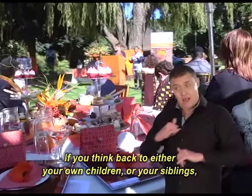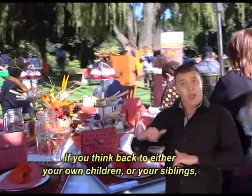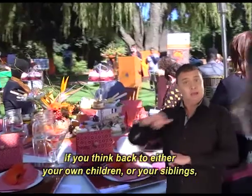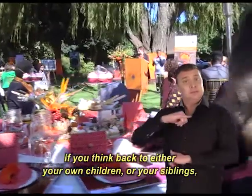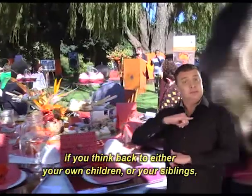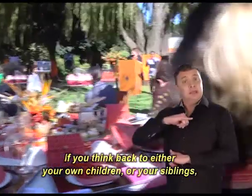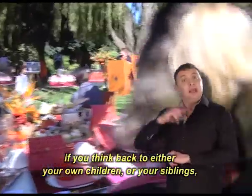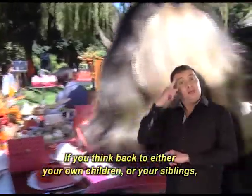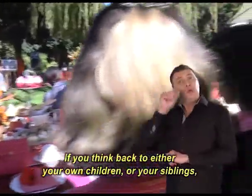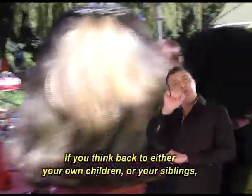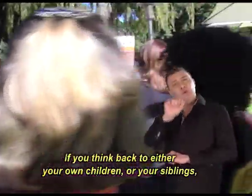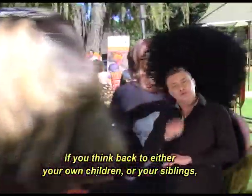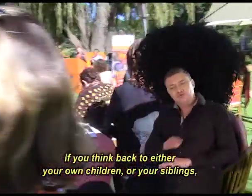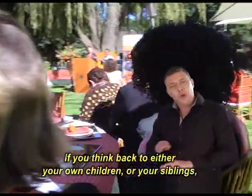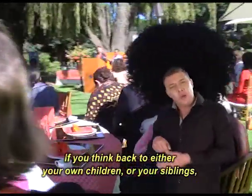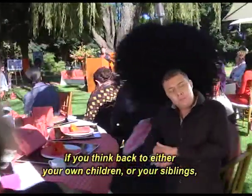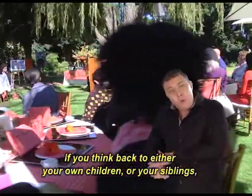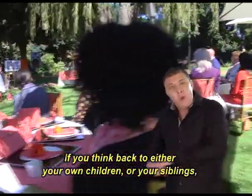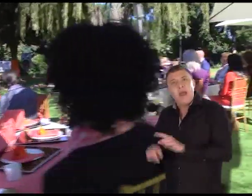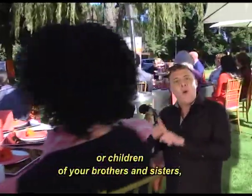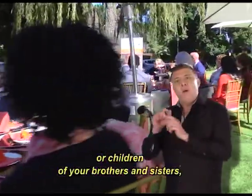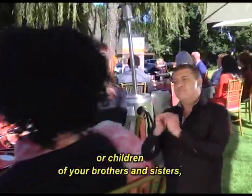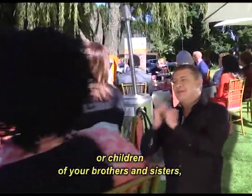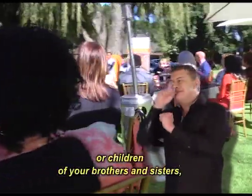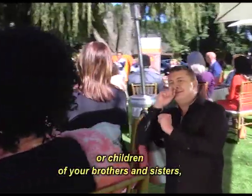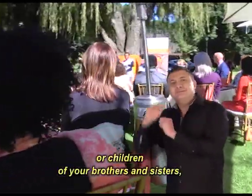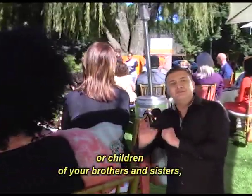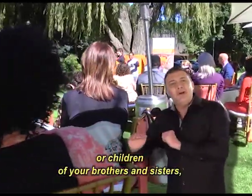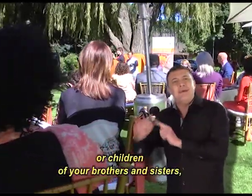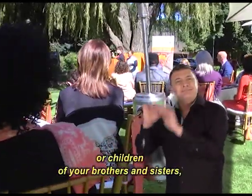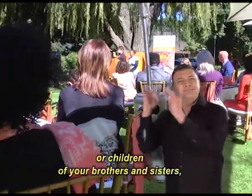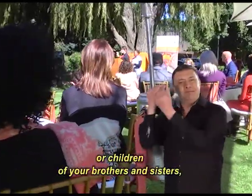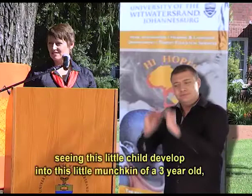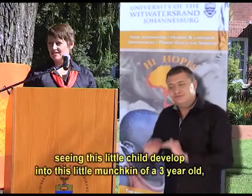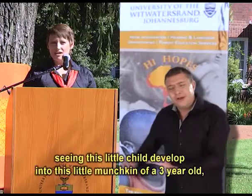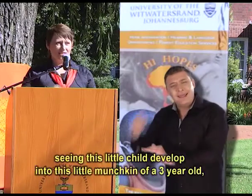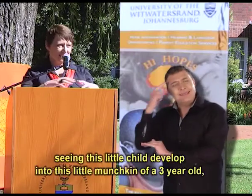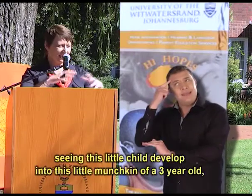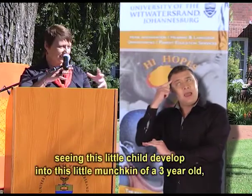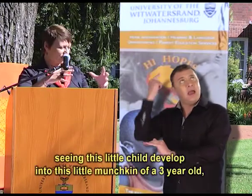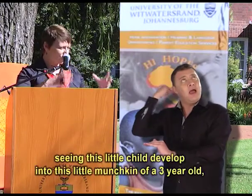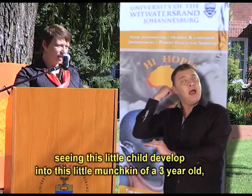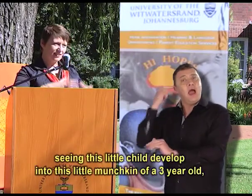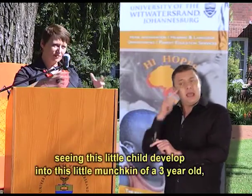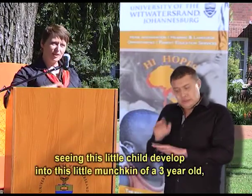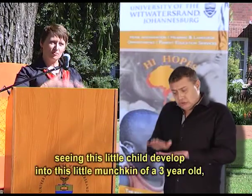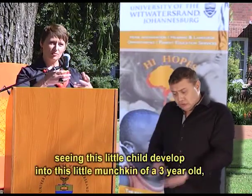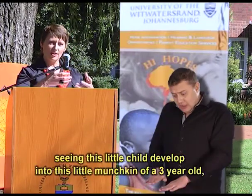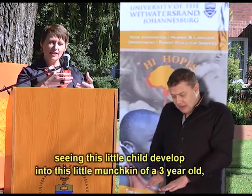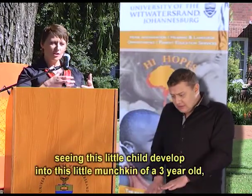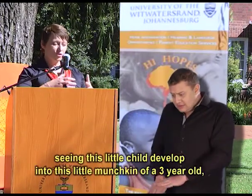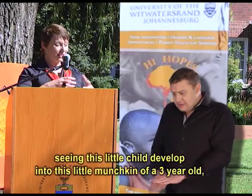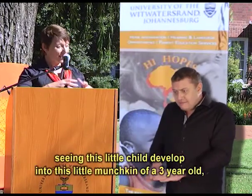And if you think back to either your own children or your siblings or children of your brothers and sisters, seeing this little child